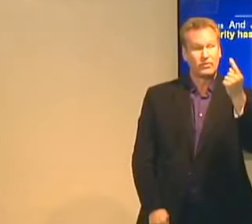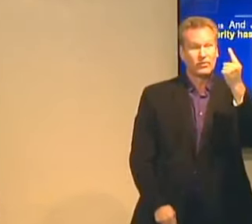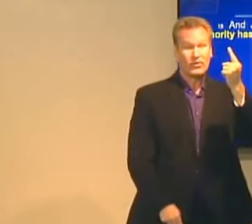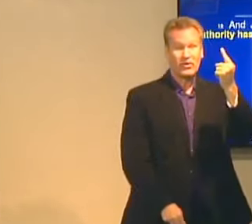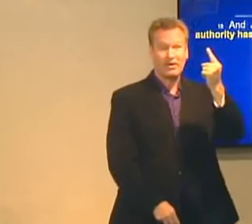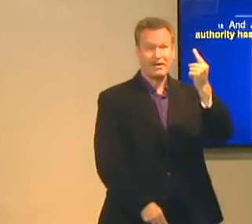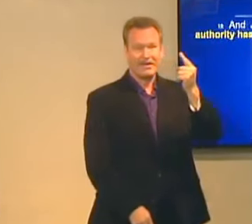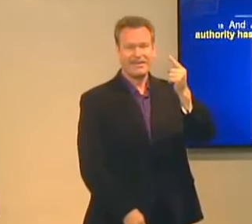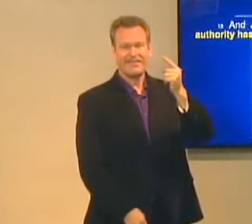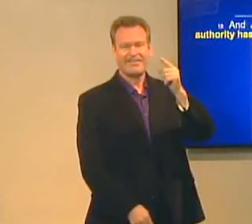had two natures.